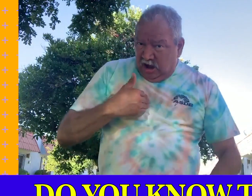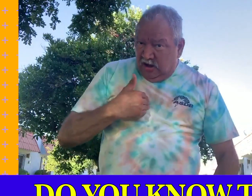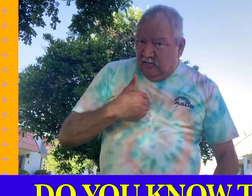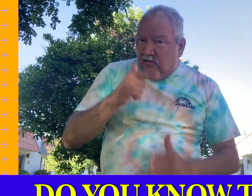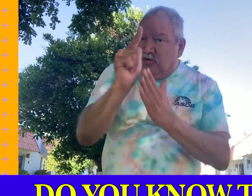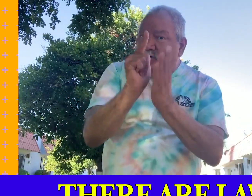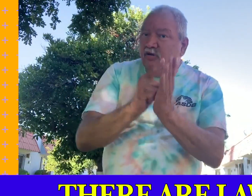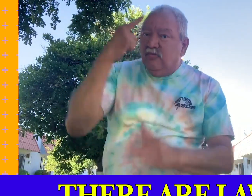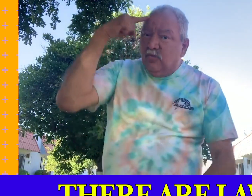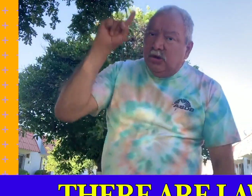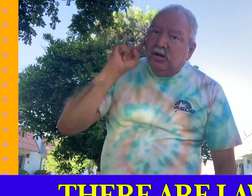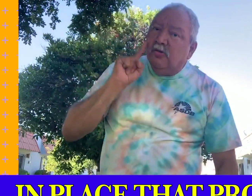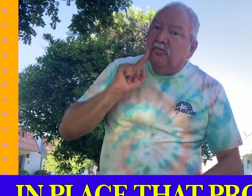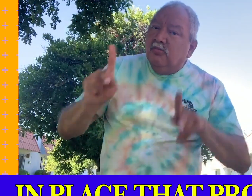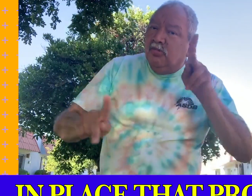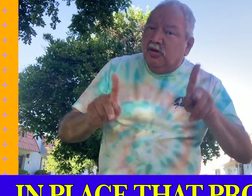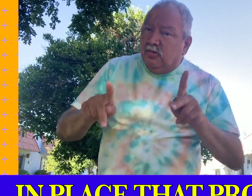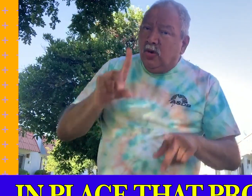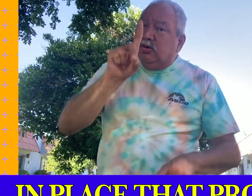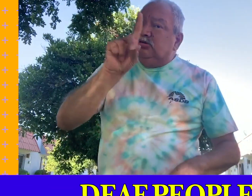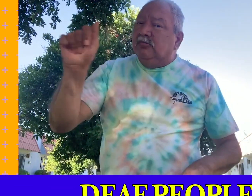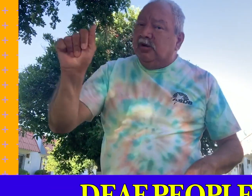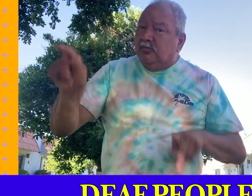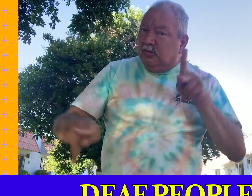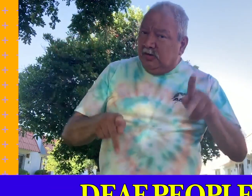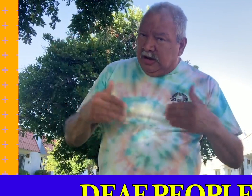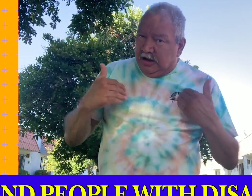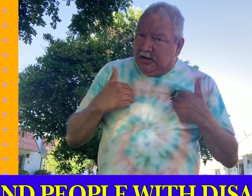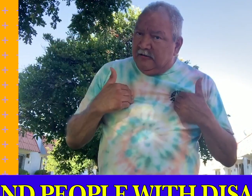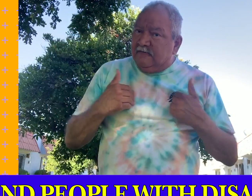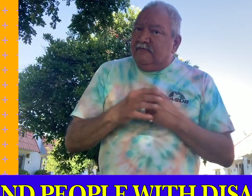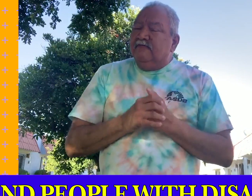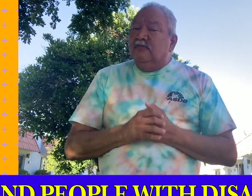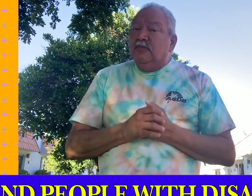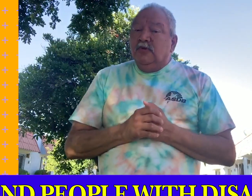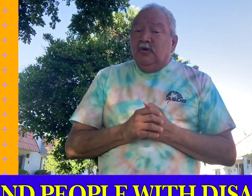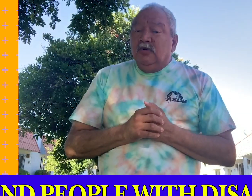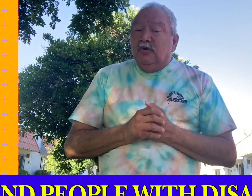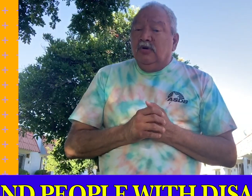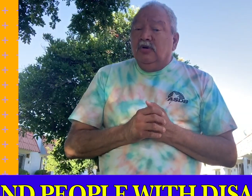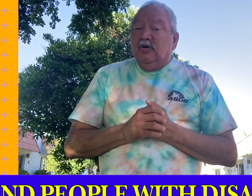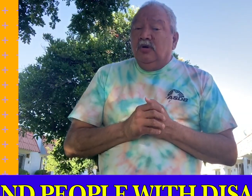Do you know that there are laws in place that protect deaf people and people with disabilities?